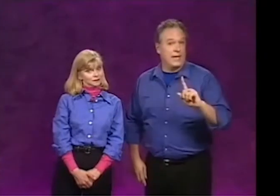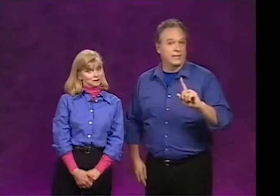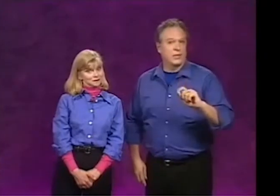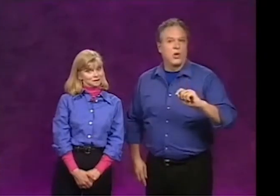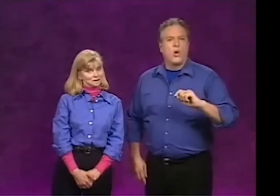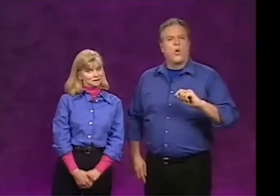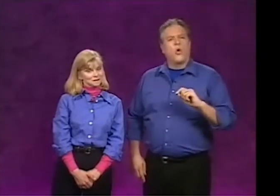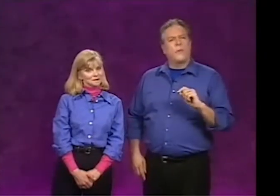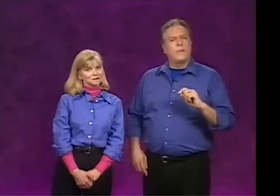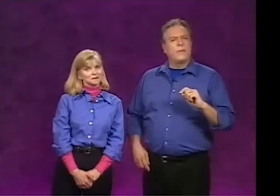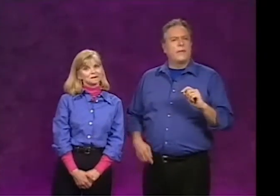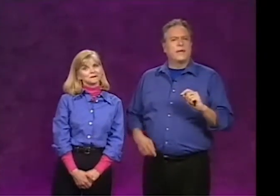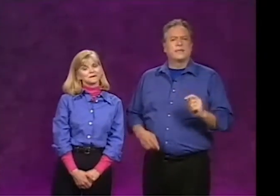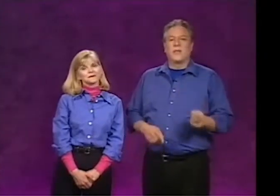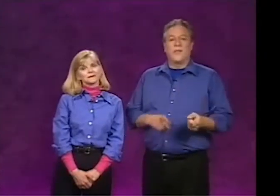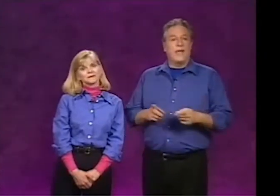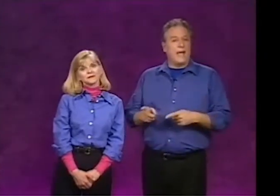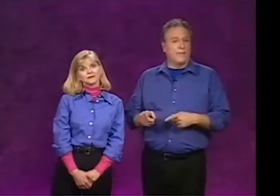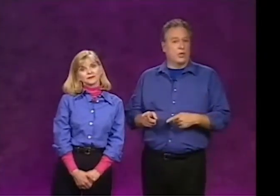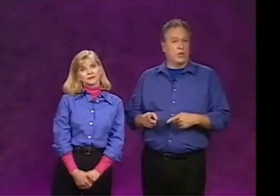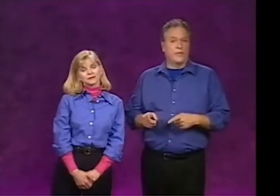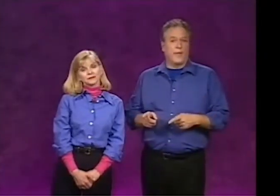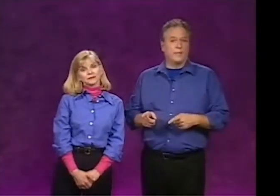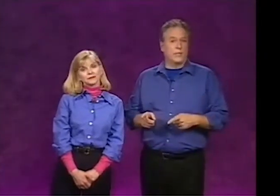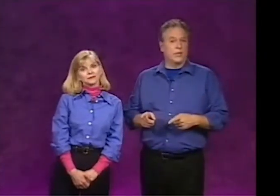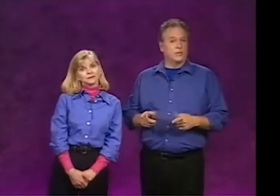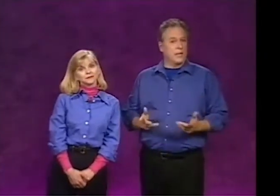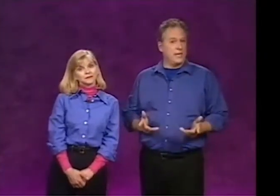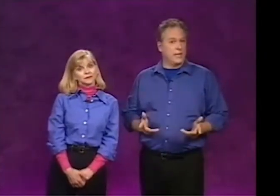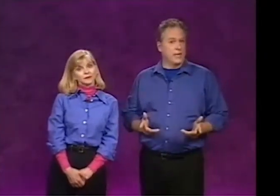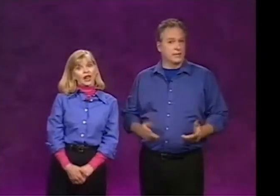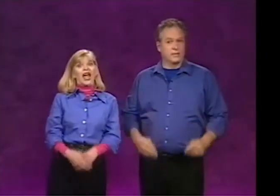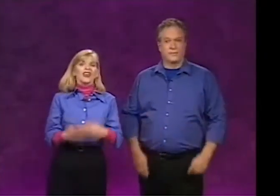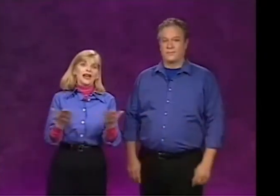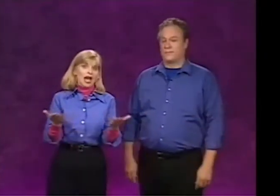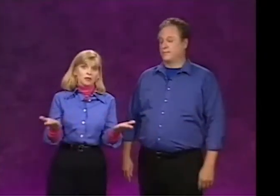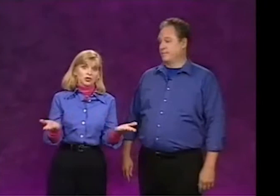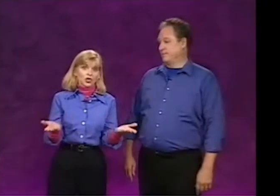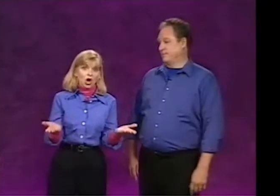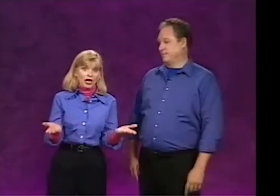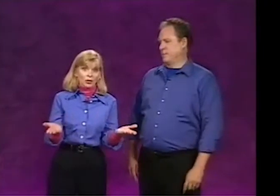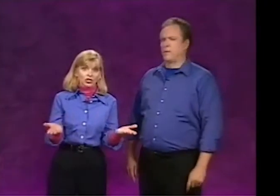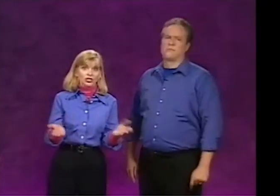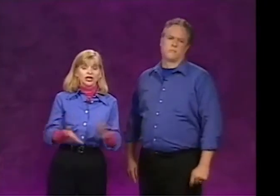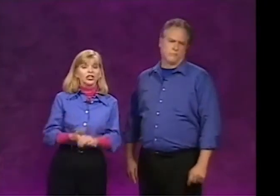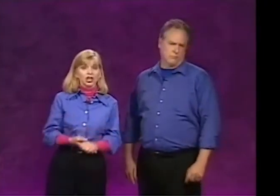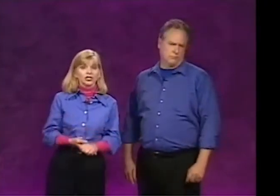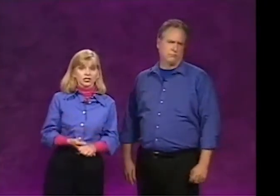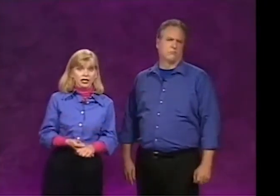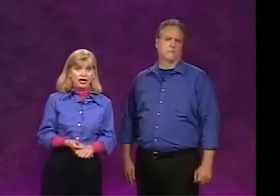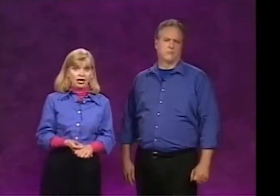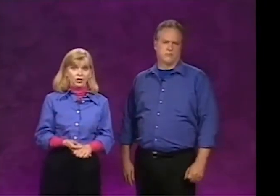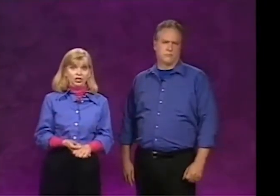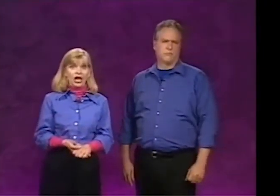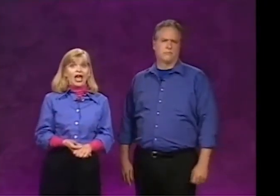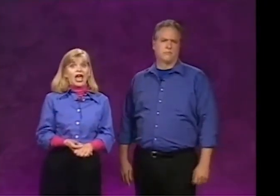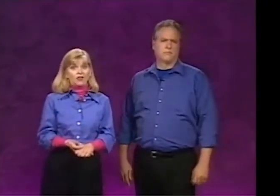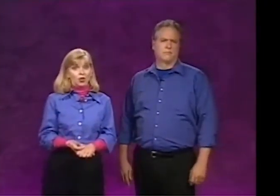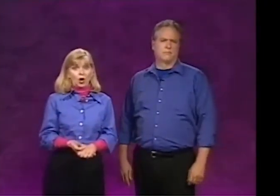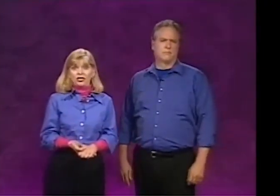yet, or maybe because they haven't learned that particular sign yet. That happens with all languages, not just sign language. Everyone is